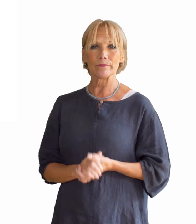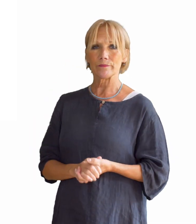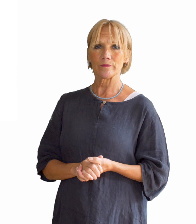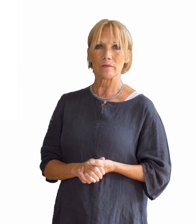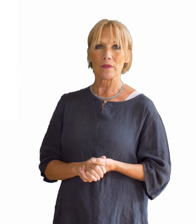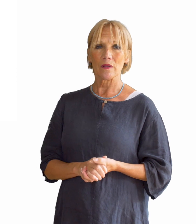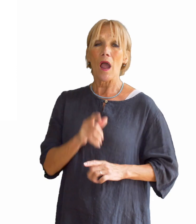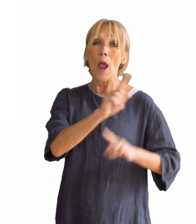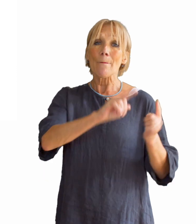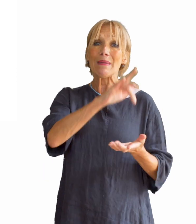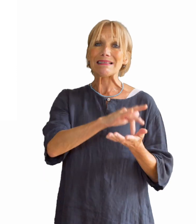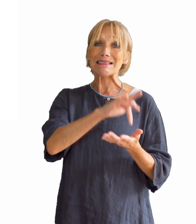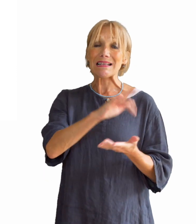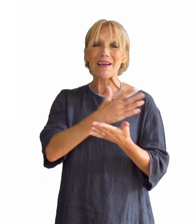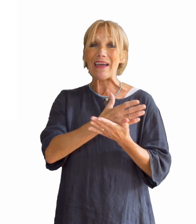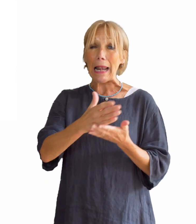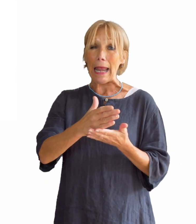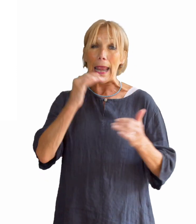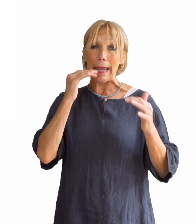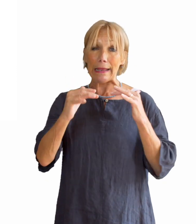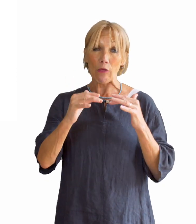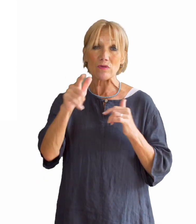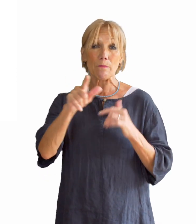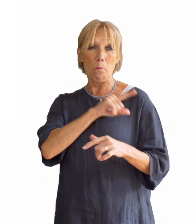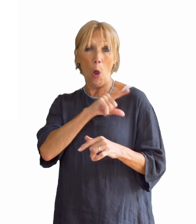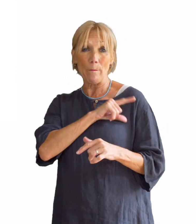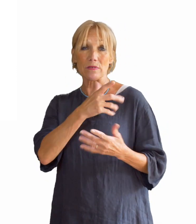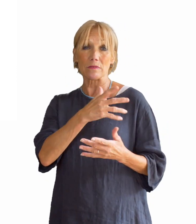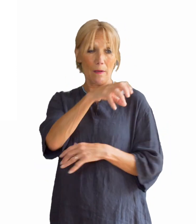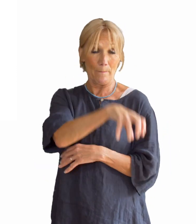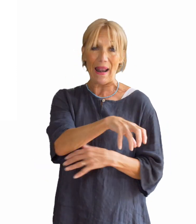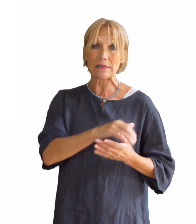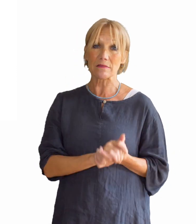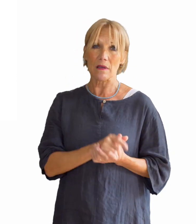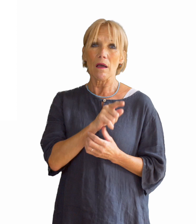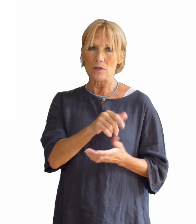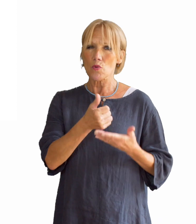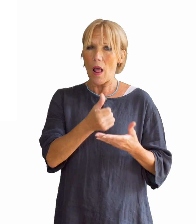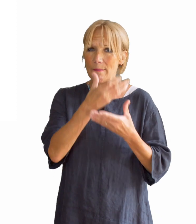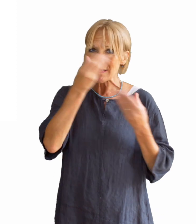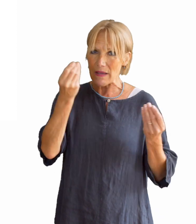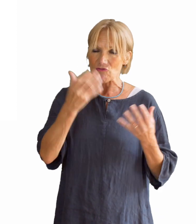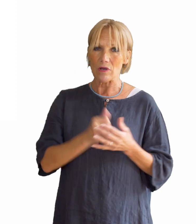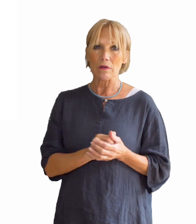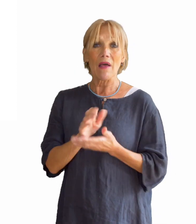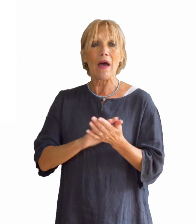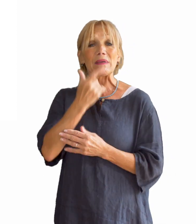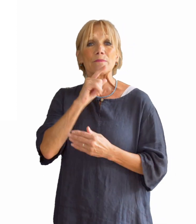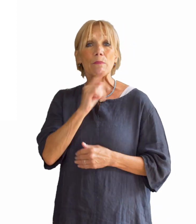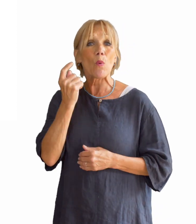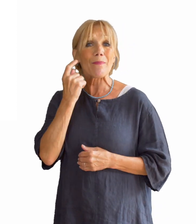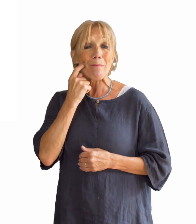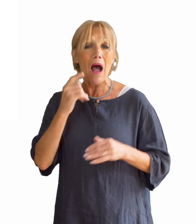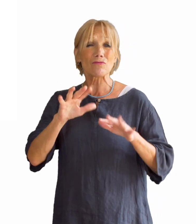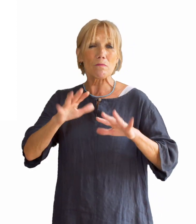Meeting centres have a clear ethos, purpose and place in the dementia support pathway. That's to help people living with mild